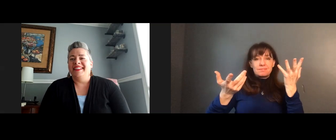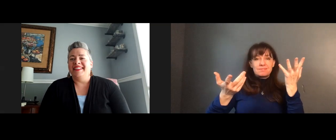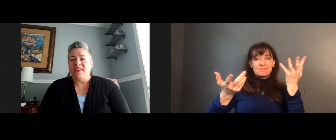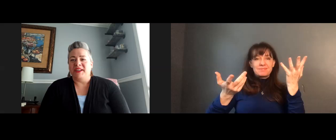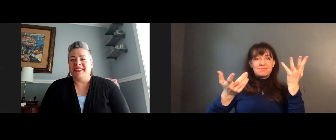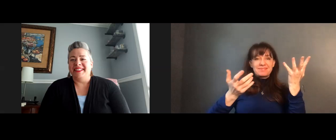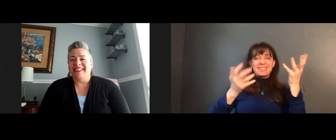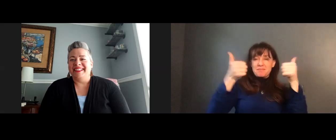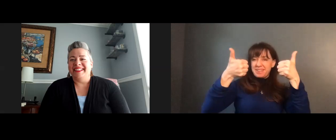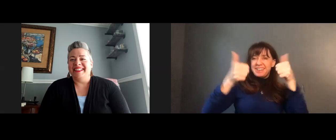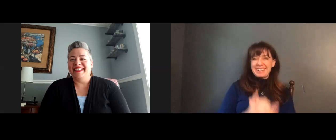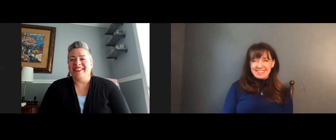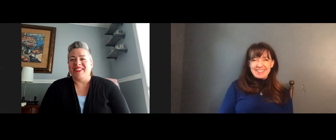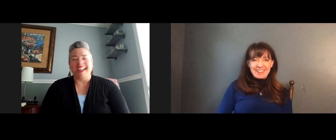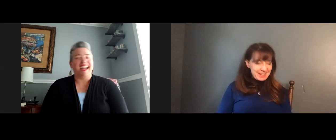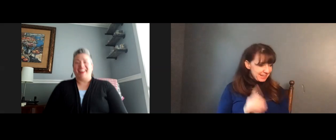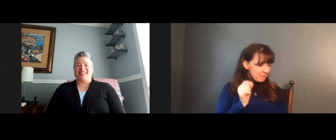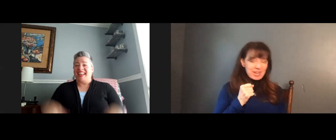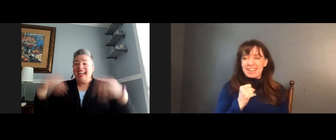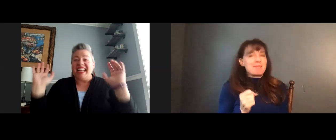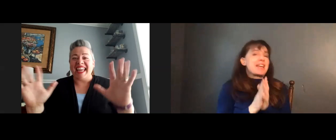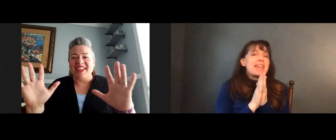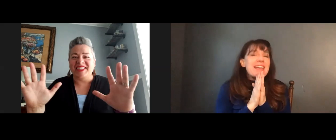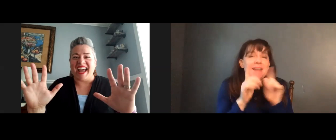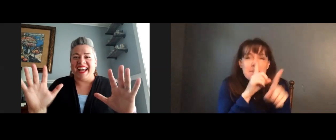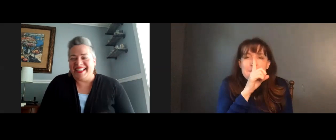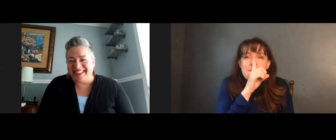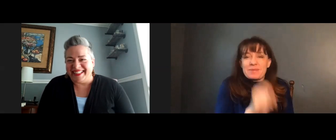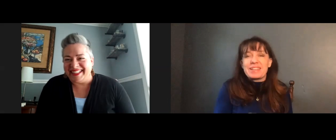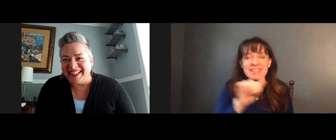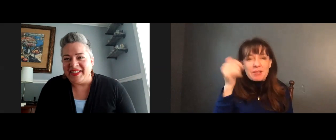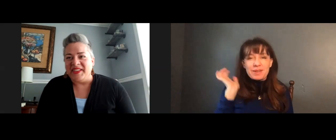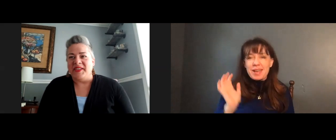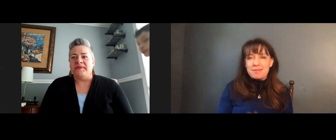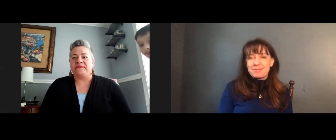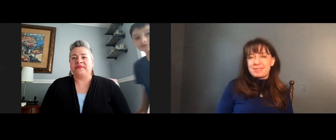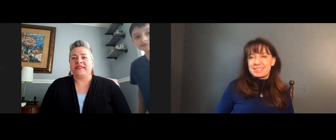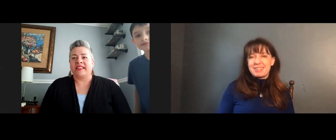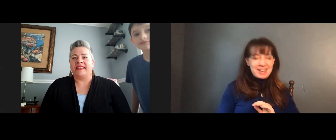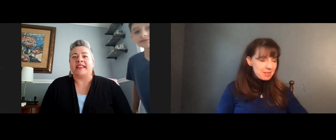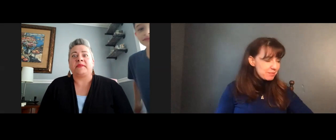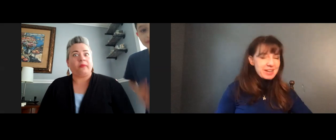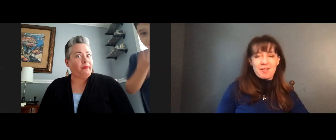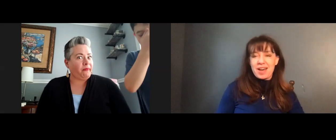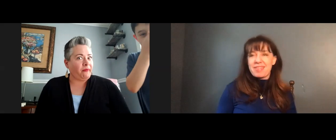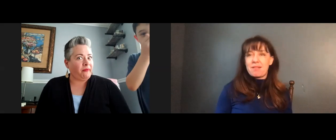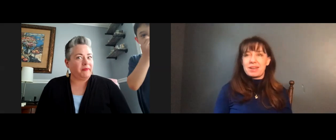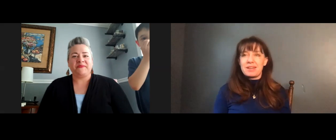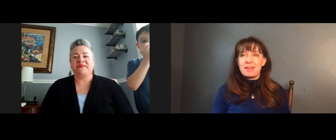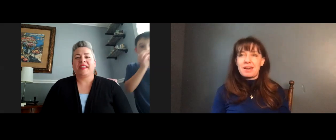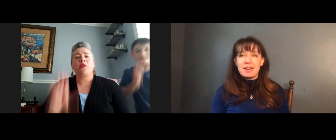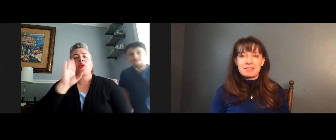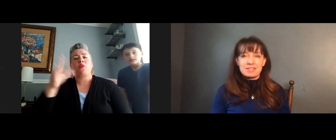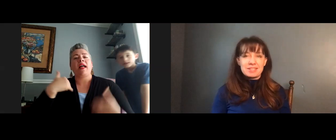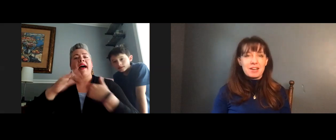that we're good yeah we're good okay that's another video we'll do another video on that